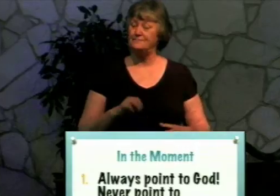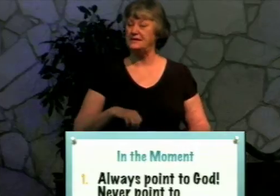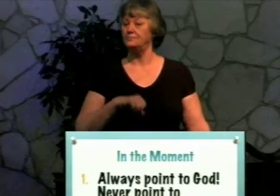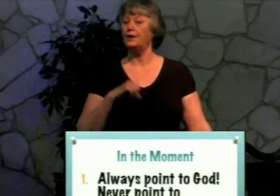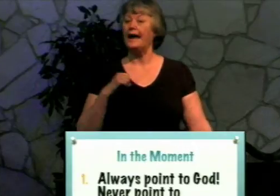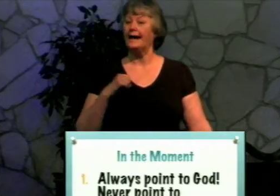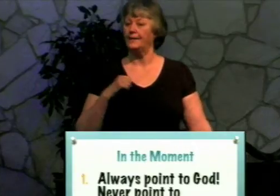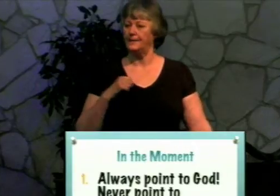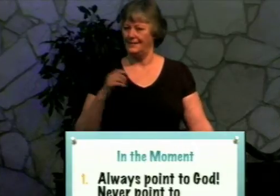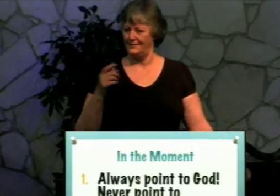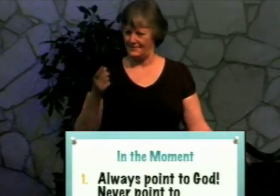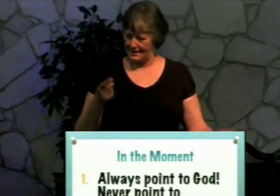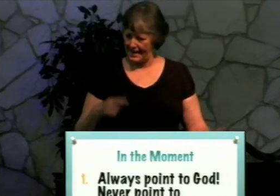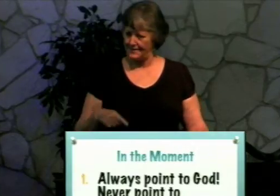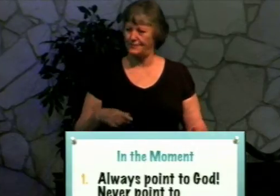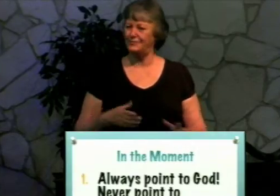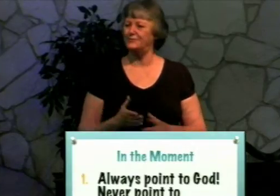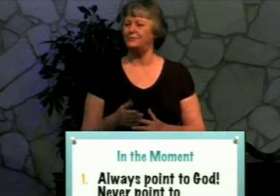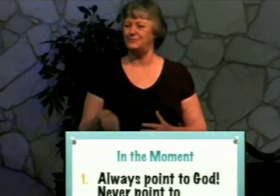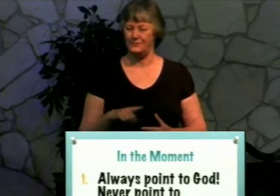being proud that it happened through you.